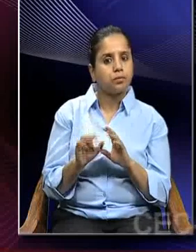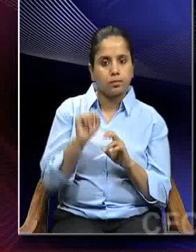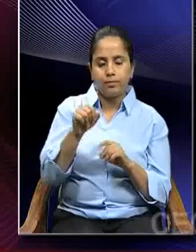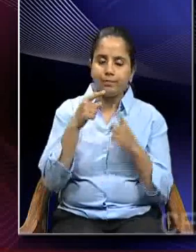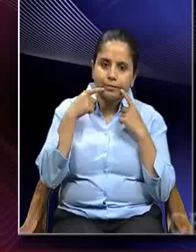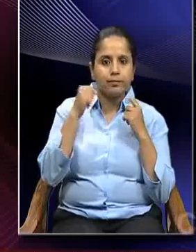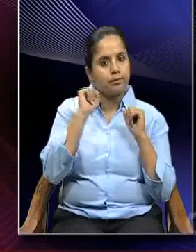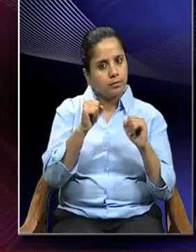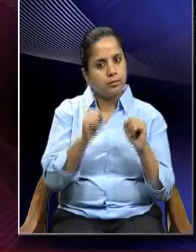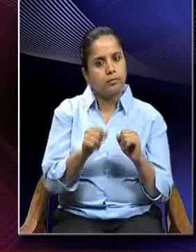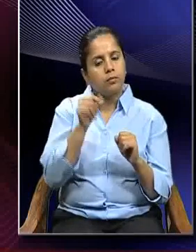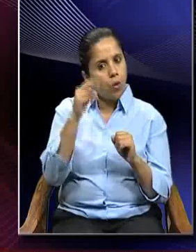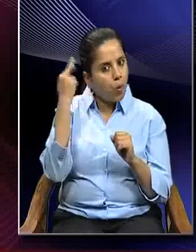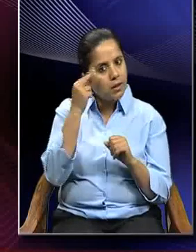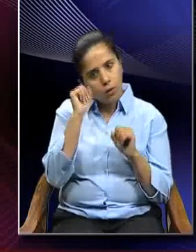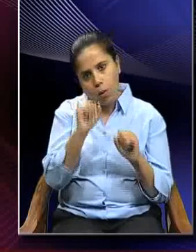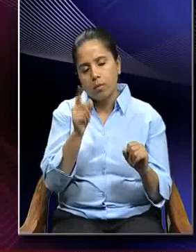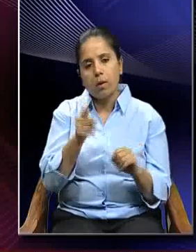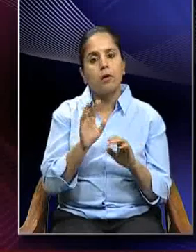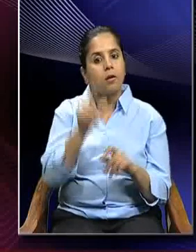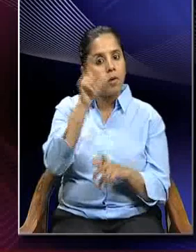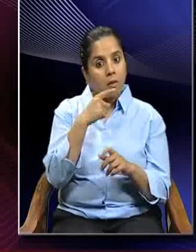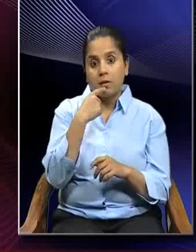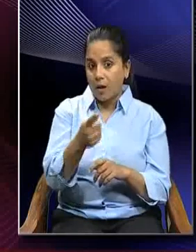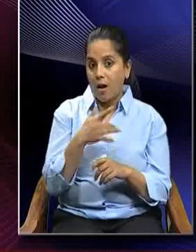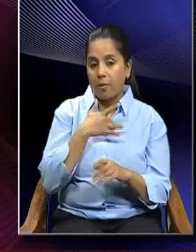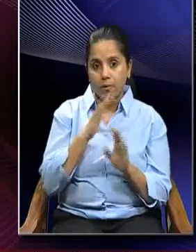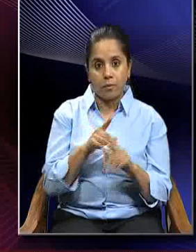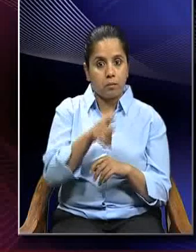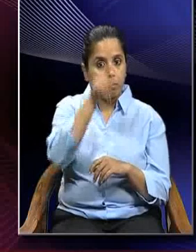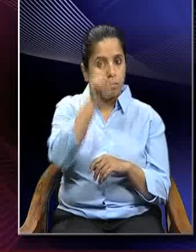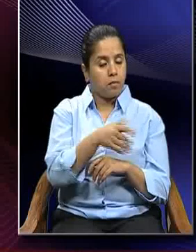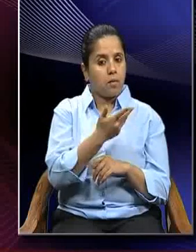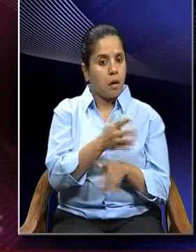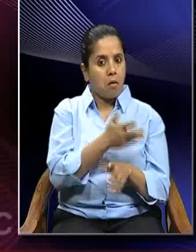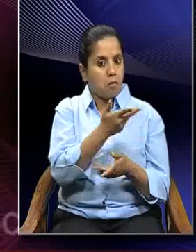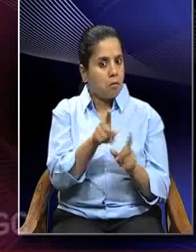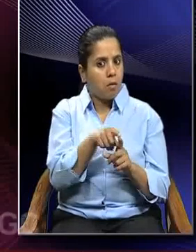by your own reason. People say that this person doesn't have